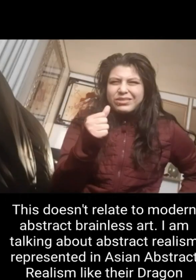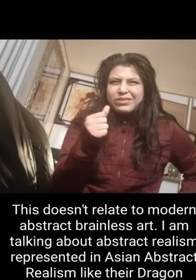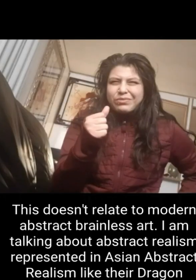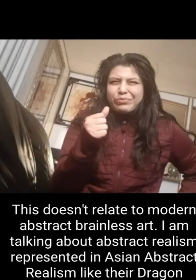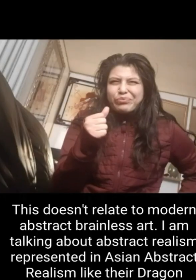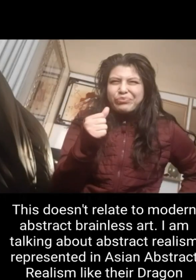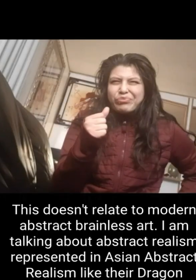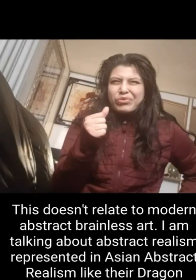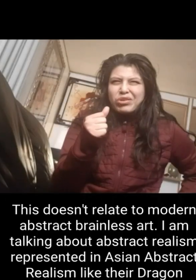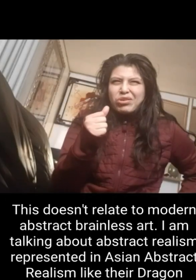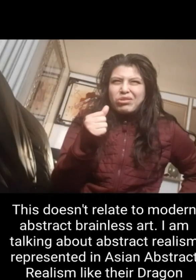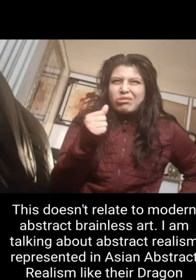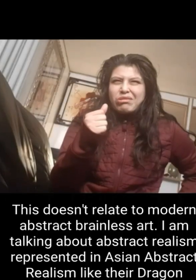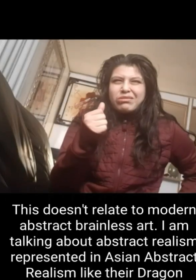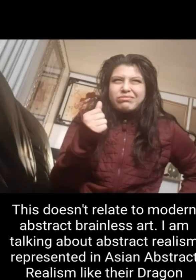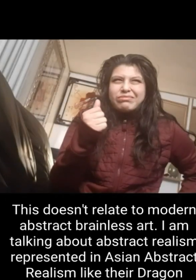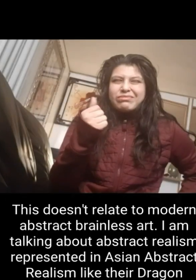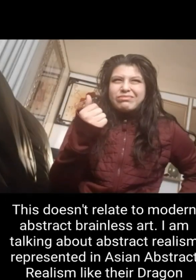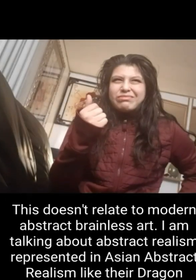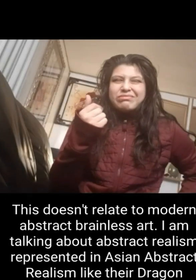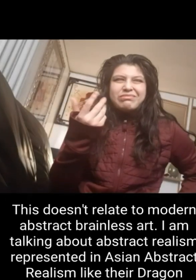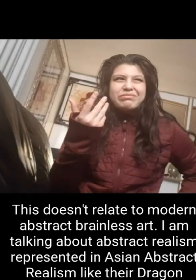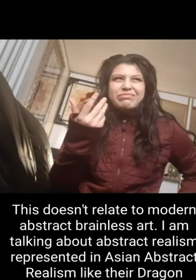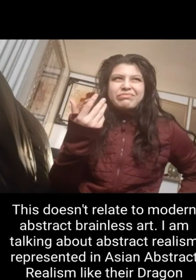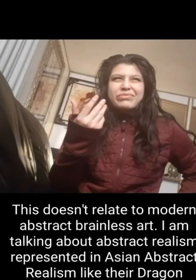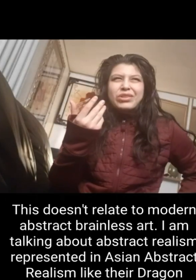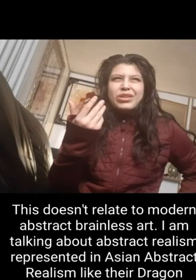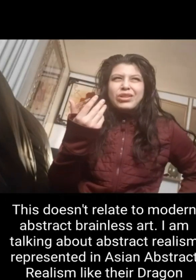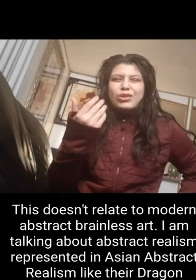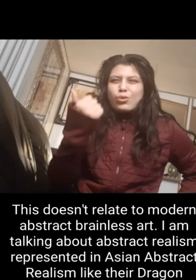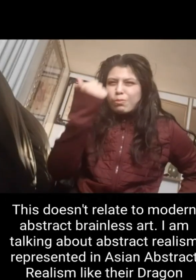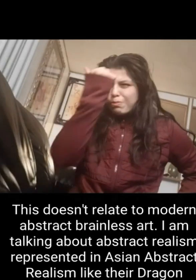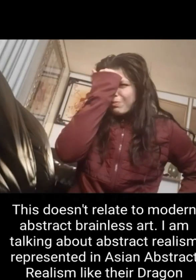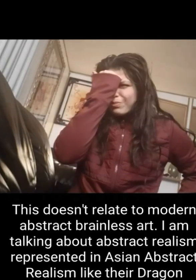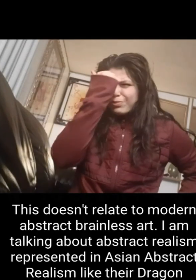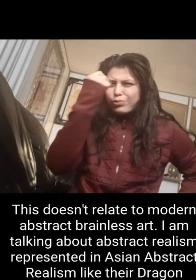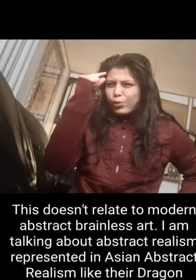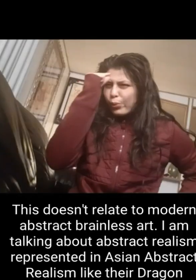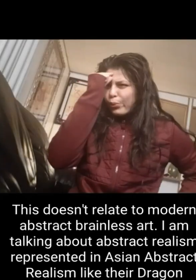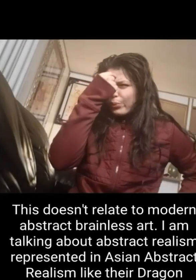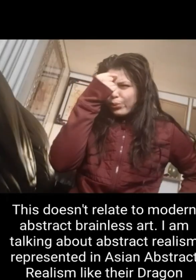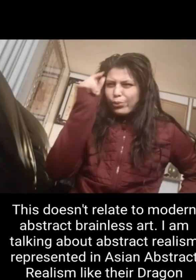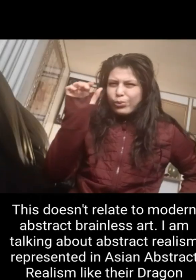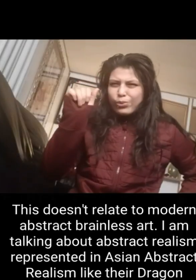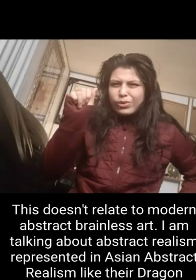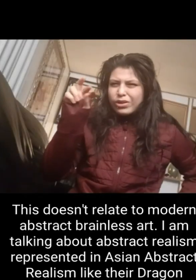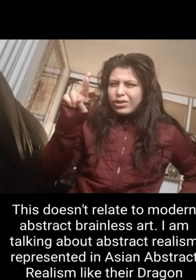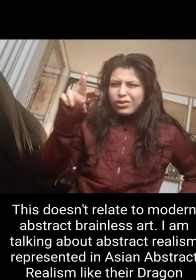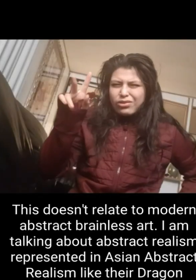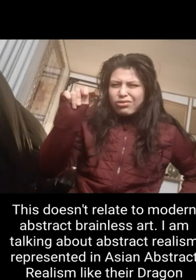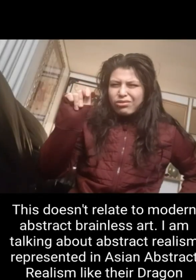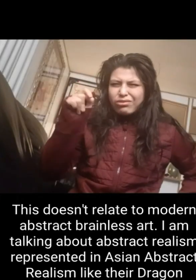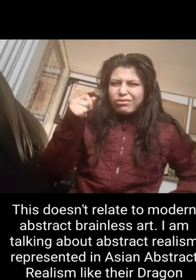now. So now that we are not talking about math and we have introduced